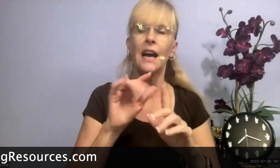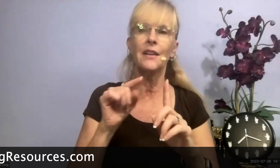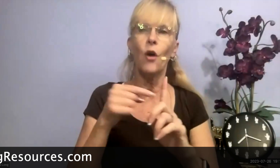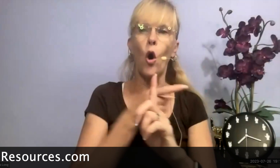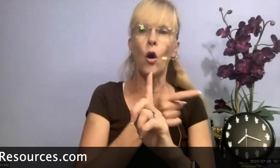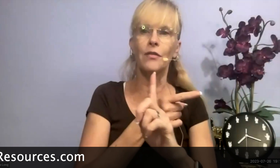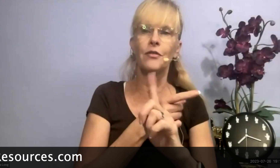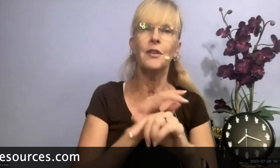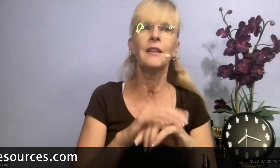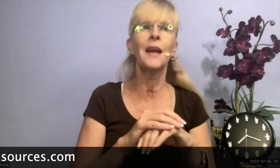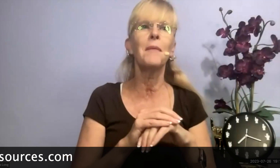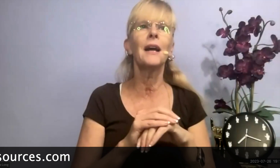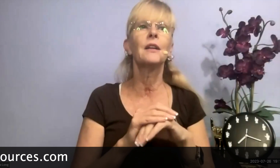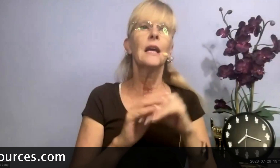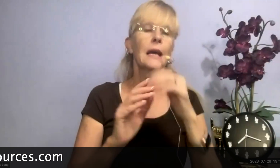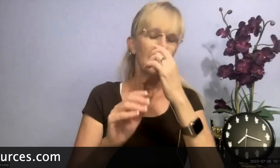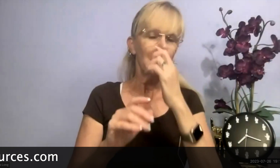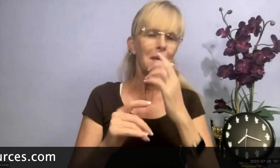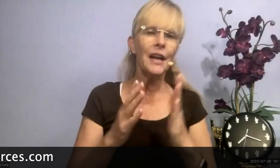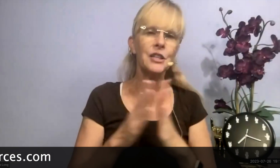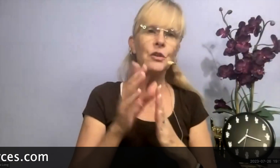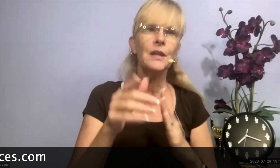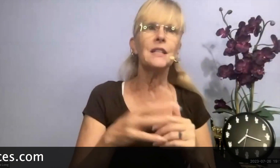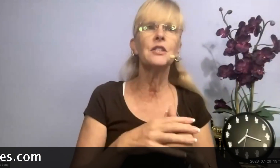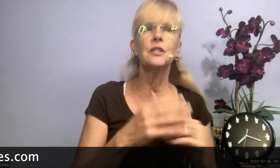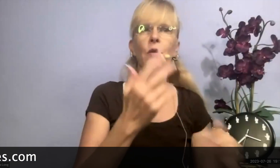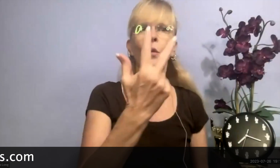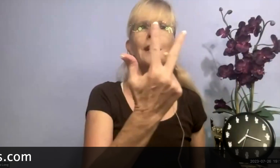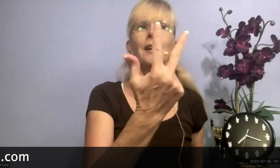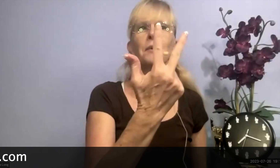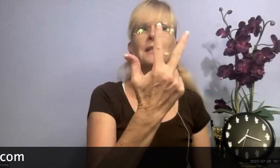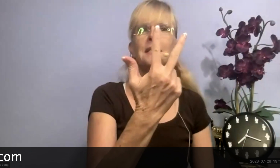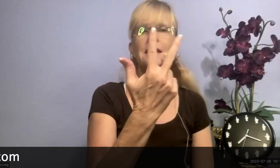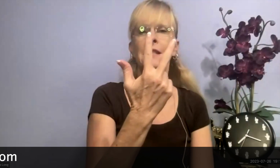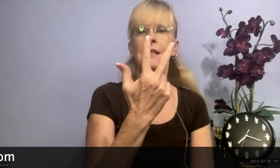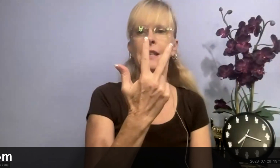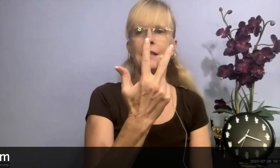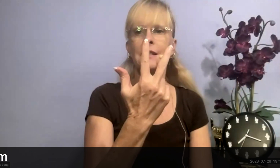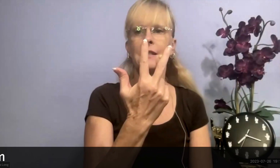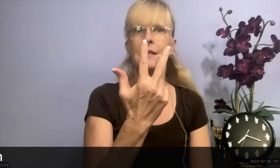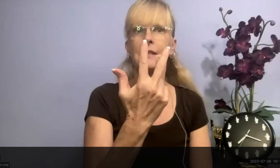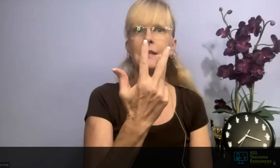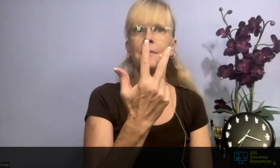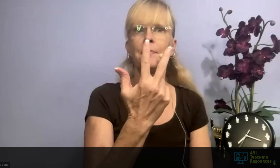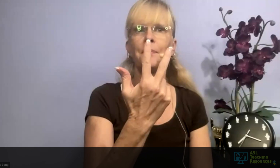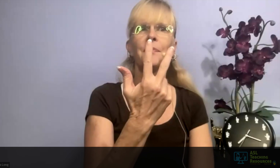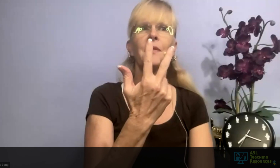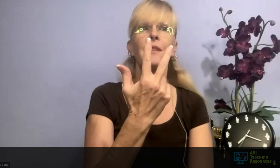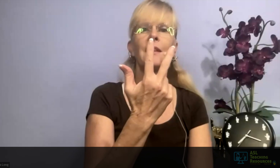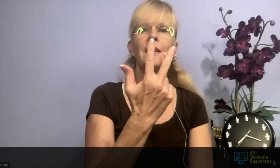of off. They might, let me ask you this. What number is this?